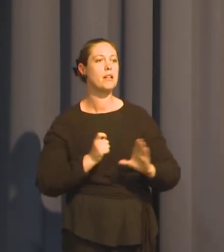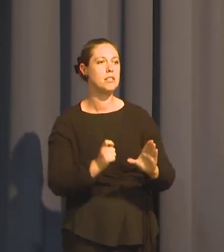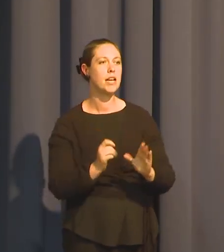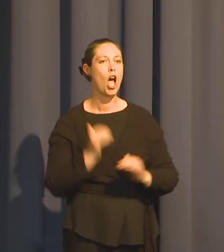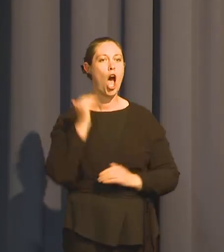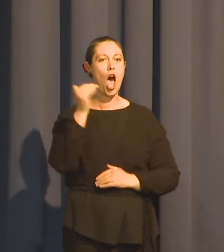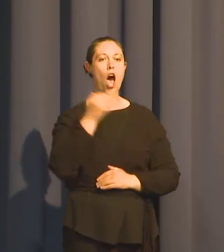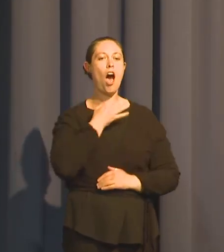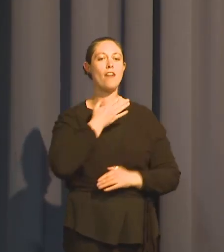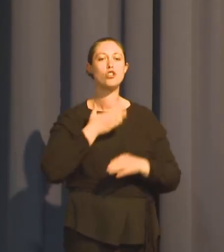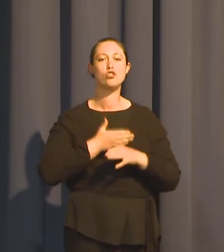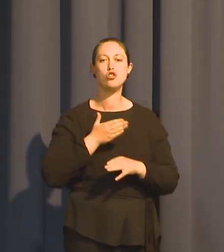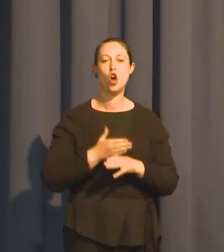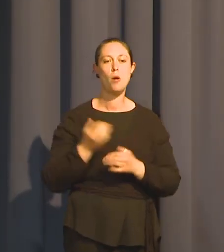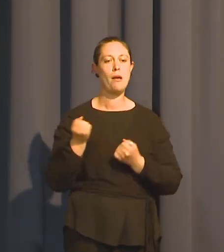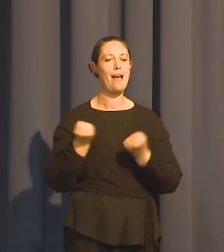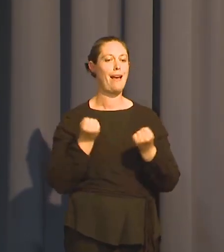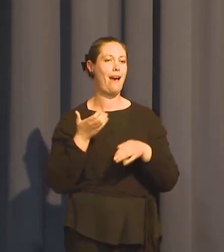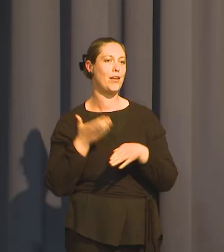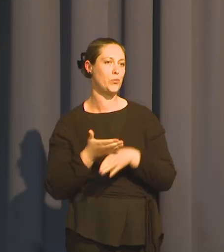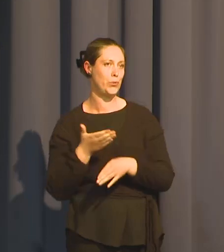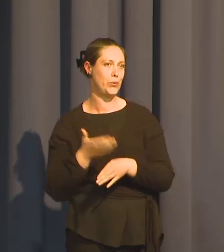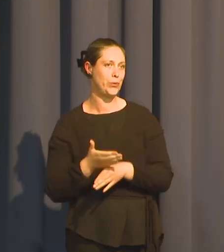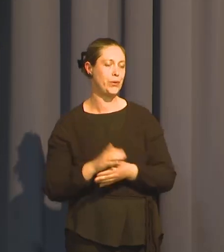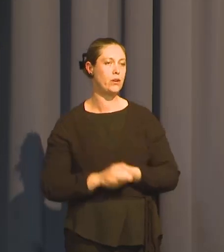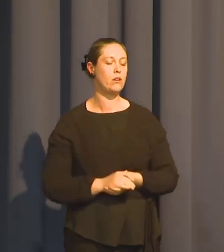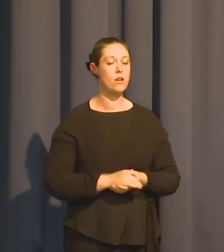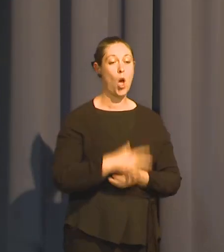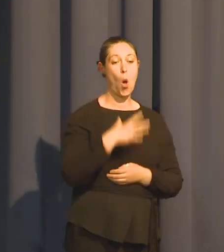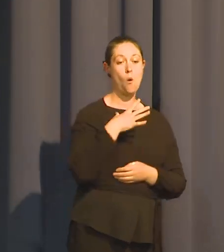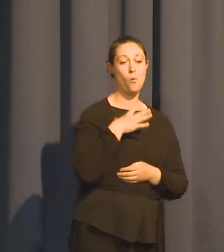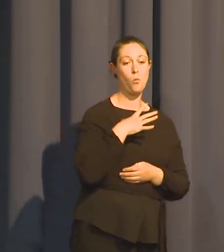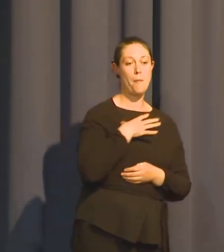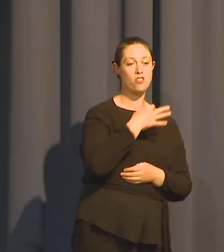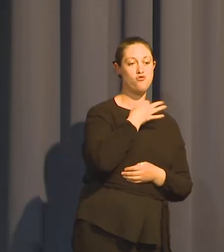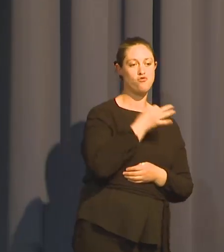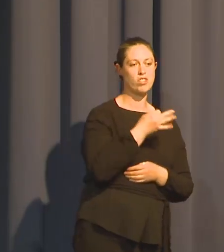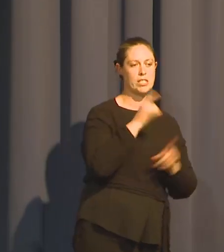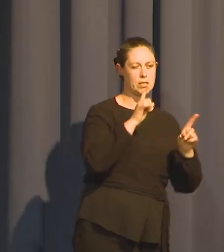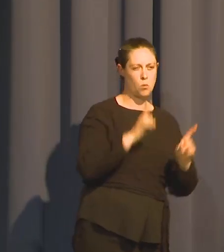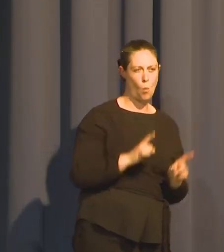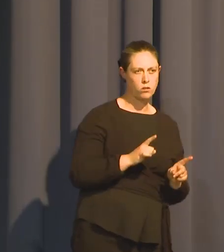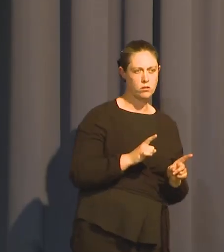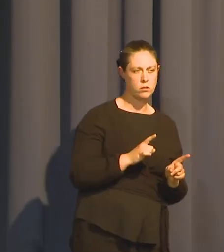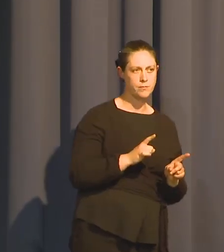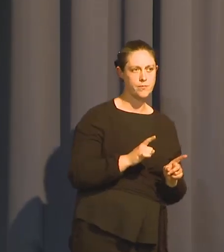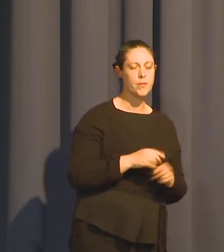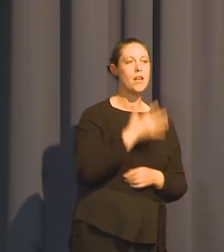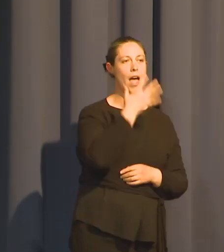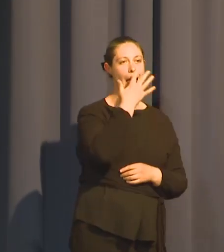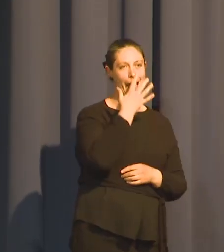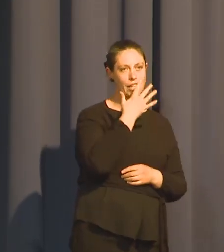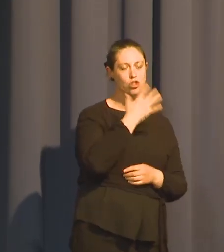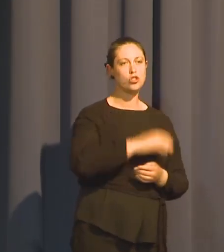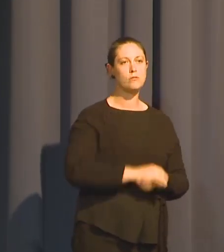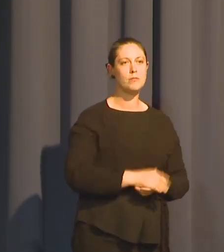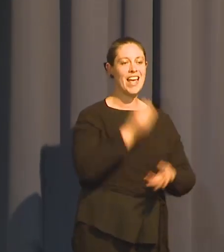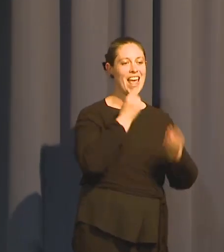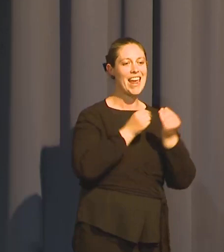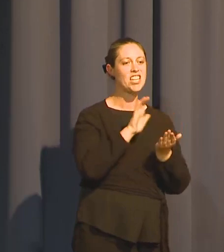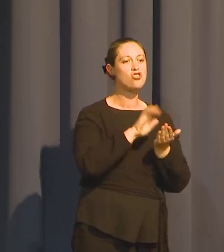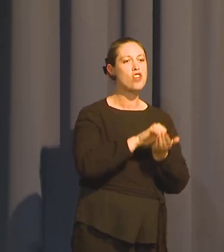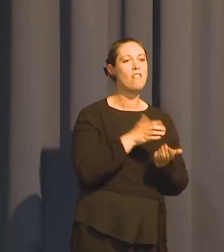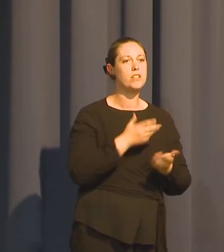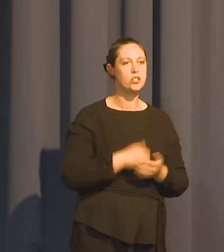high-risk job and working with cars. And for female adults, the particular risk factors were again age, eating